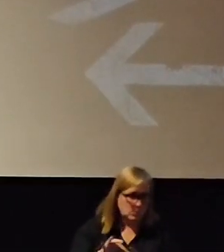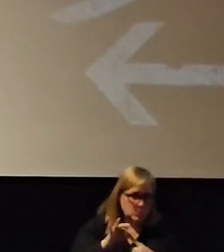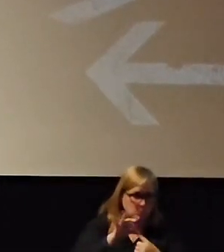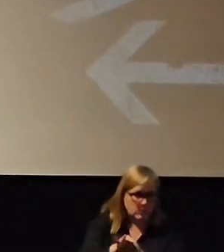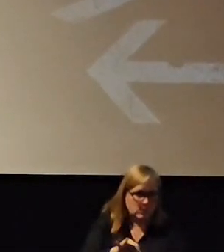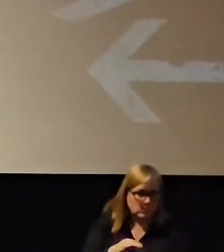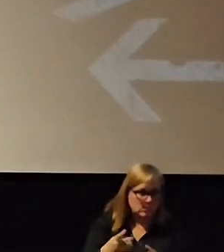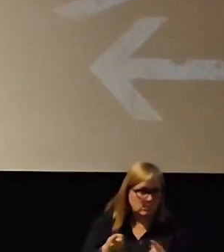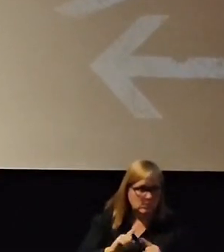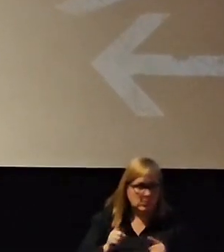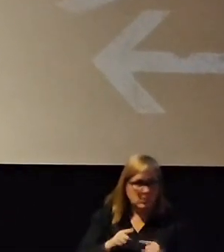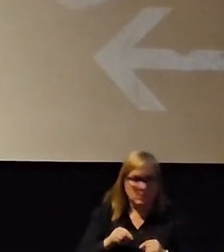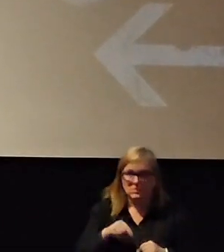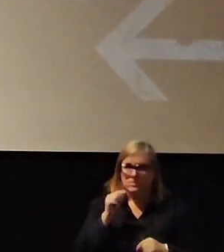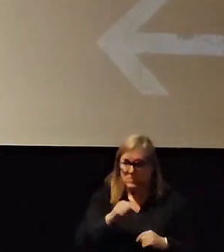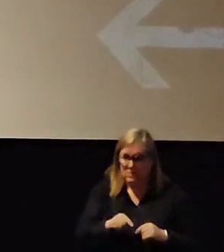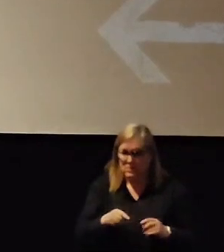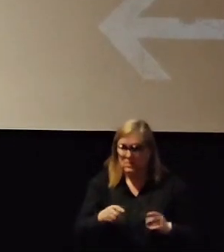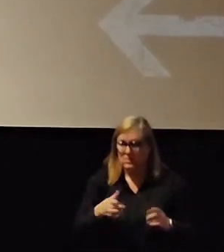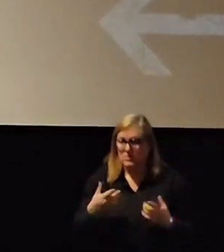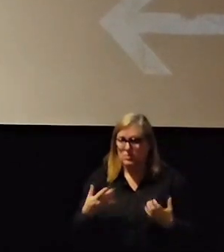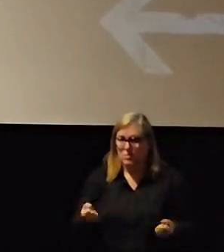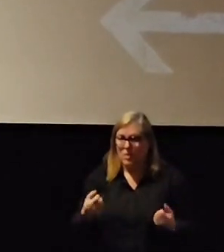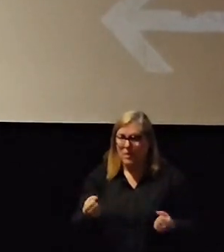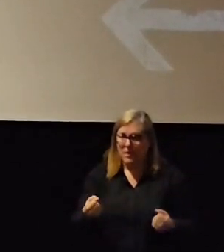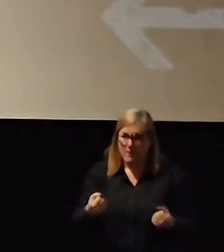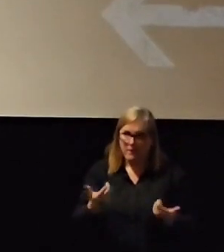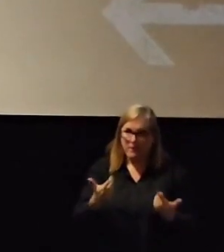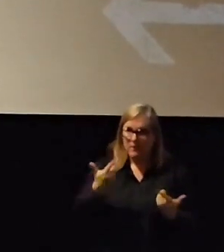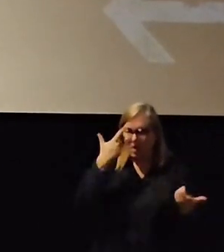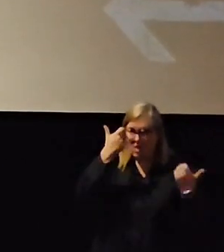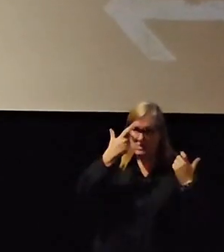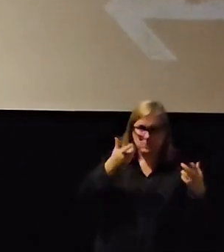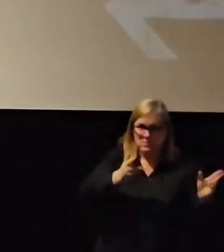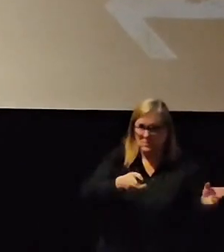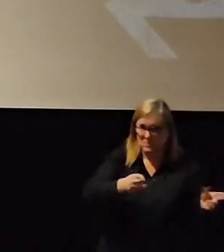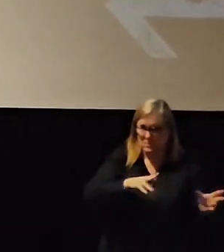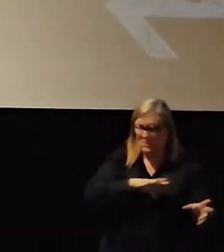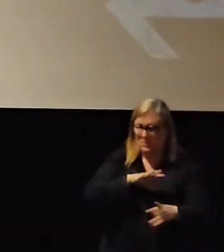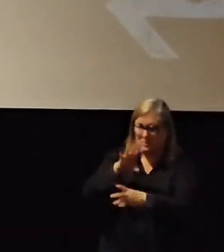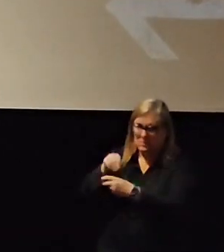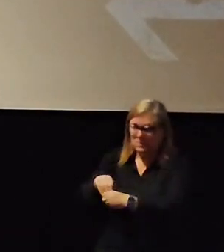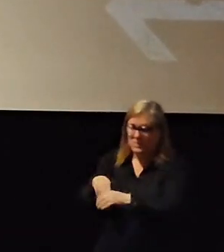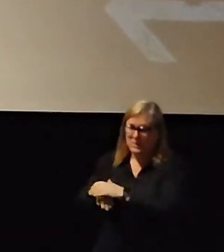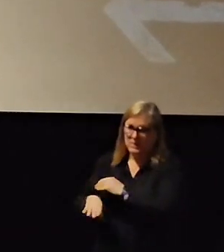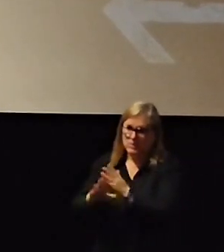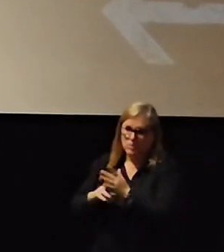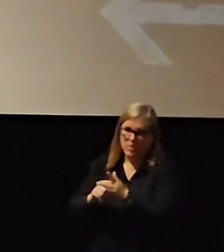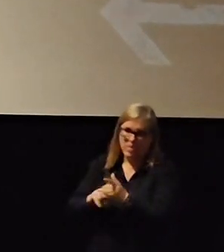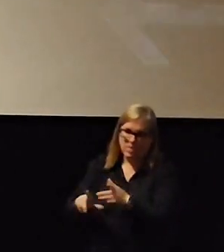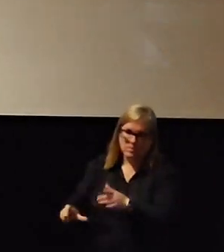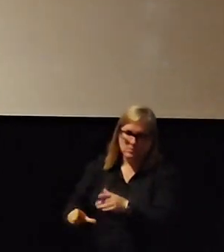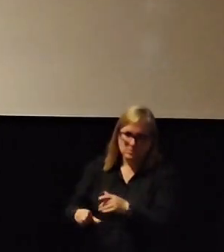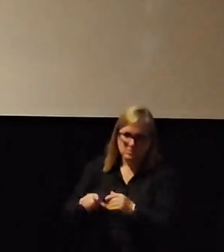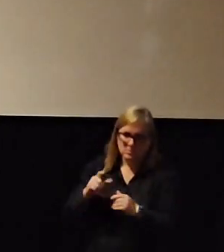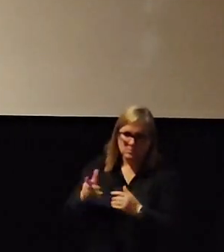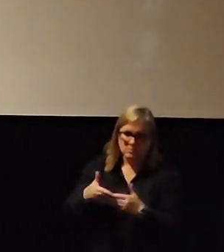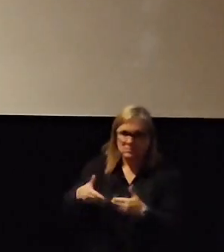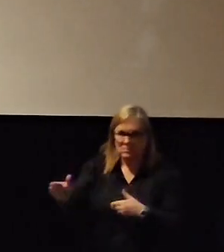doing, which is to bring normative ideas into a conversation about the ethics we need for the urgent challenges of